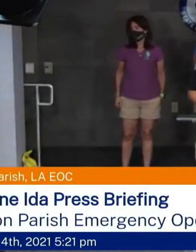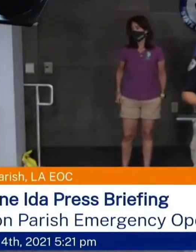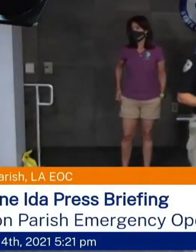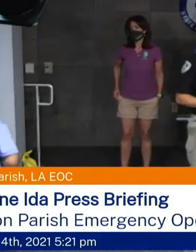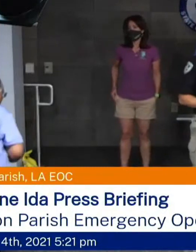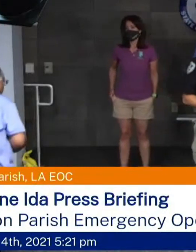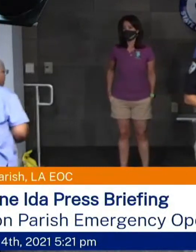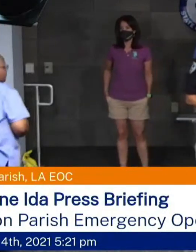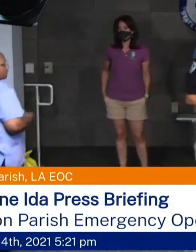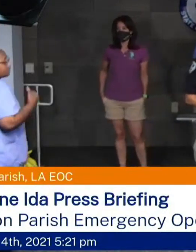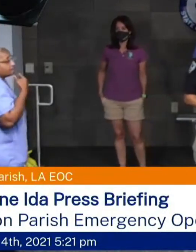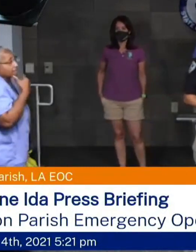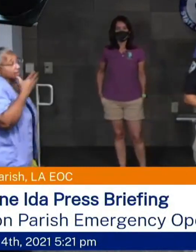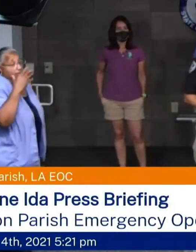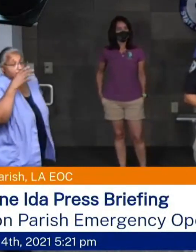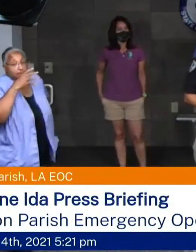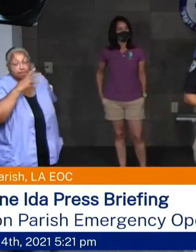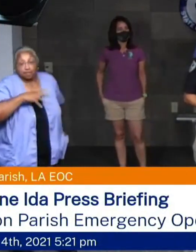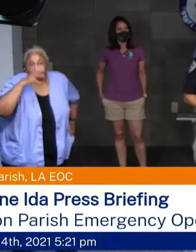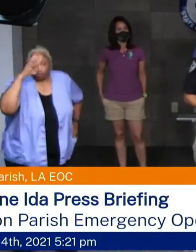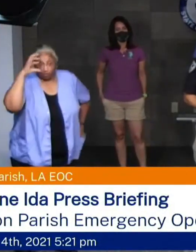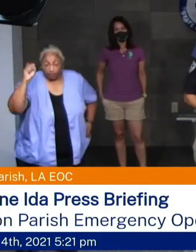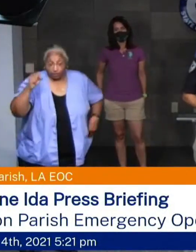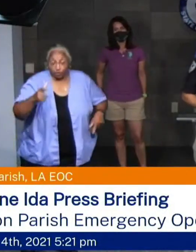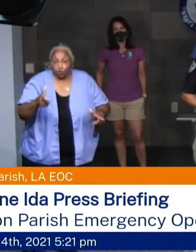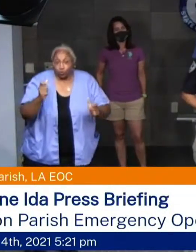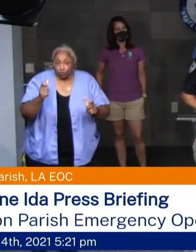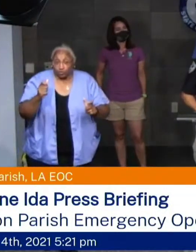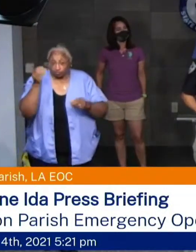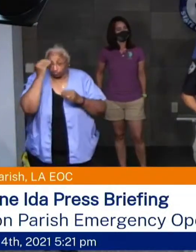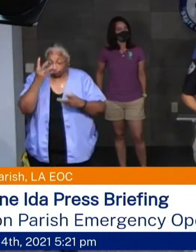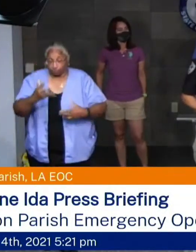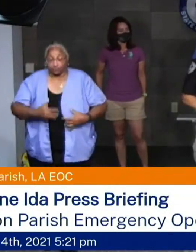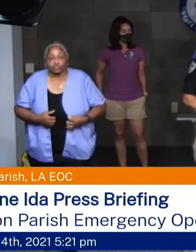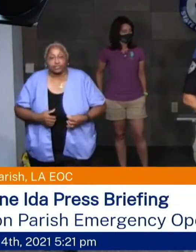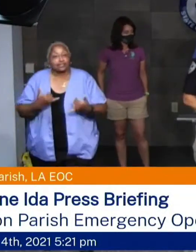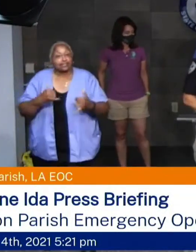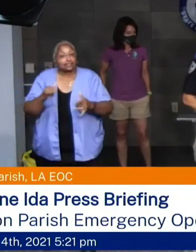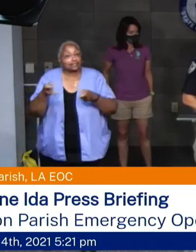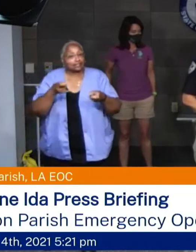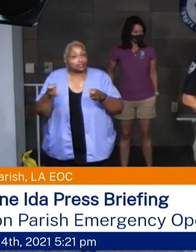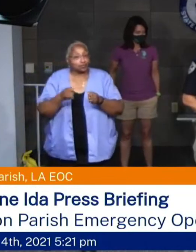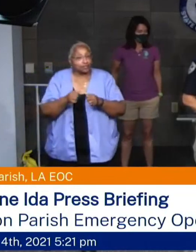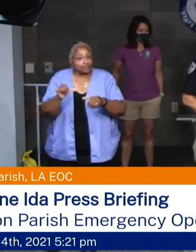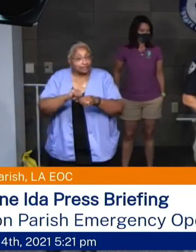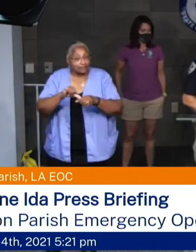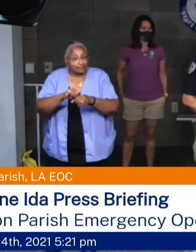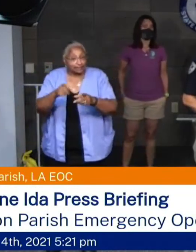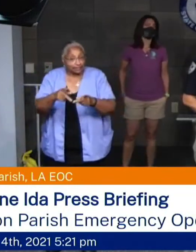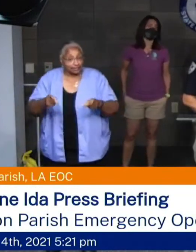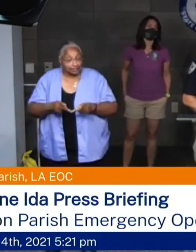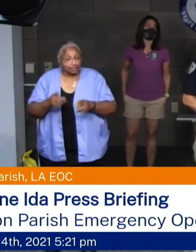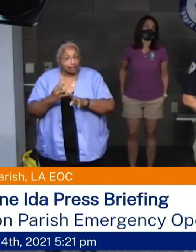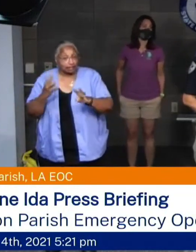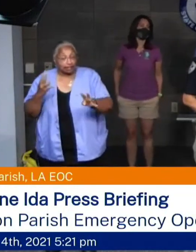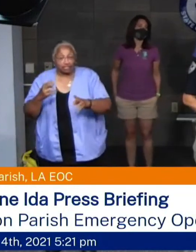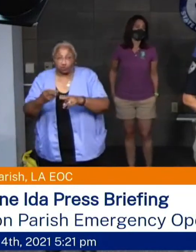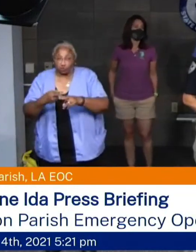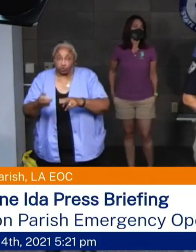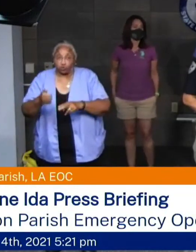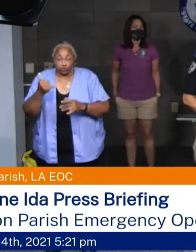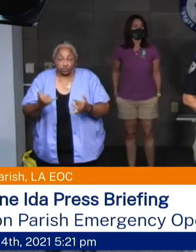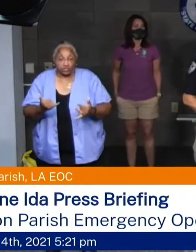Thank you, Madam President. Just give a quick update. We are still dealing with issues of gas stations, although the lines were a lot shorter today.